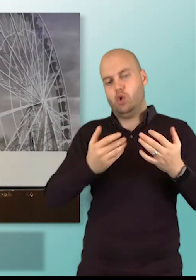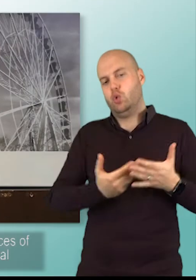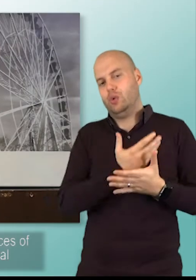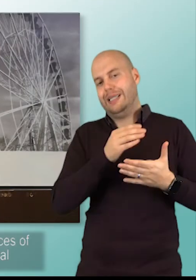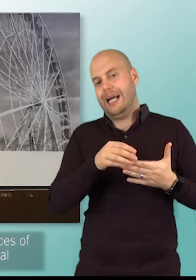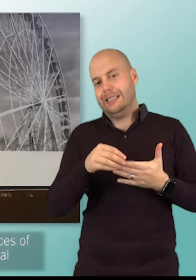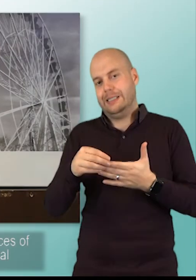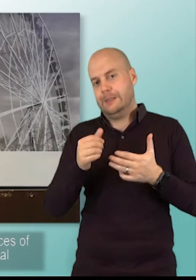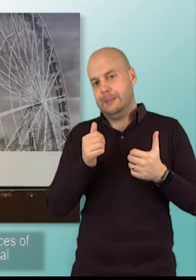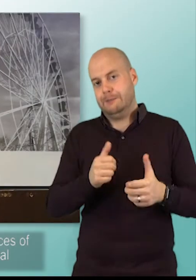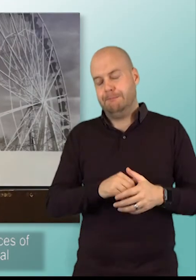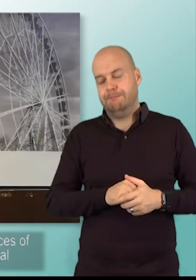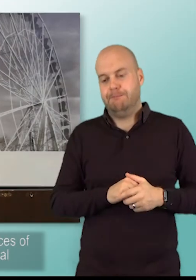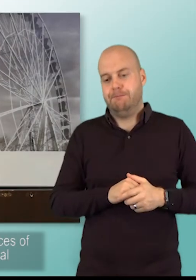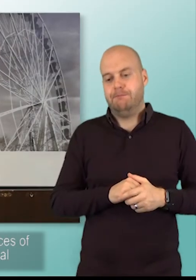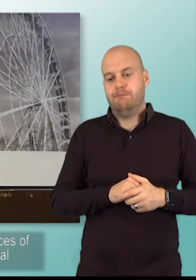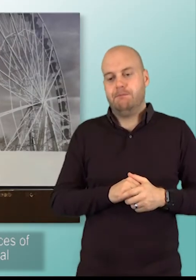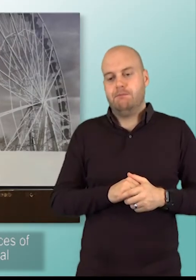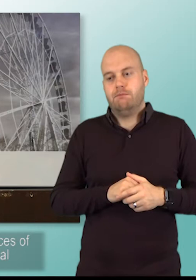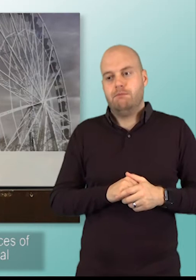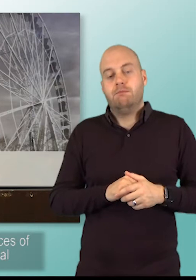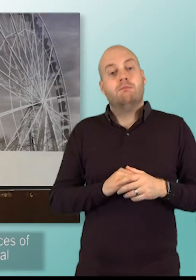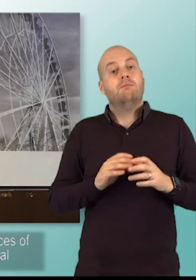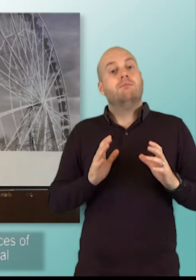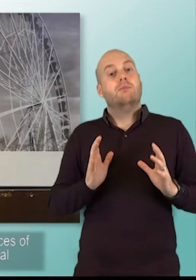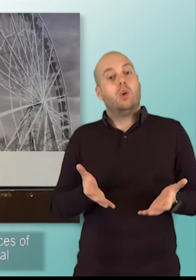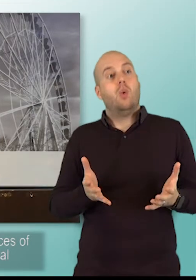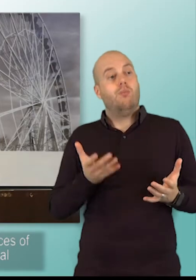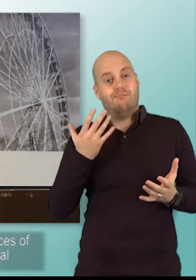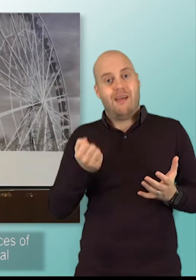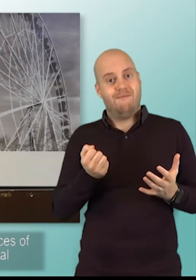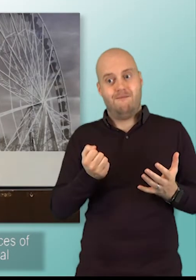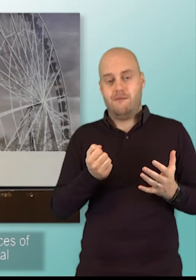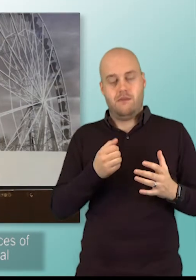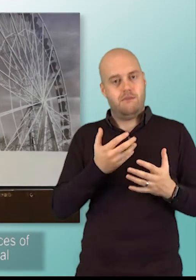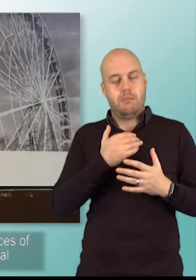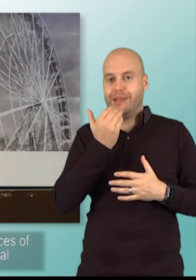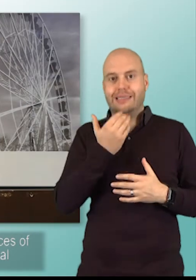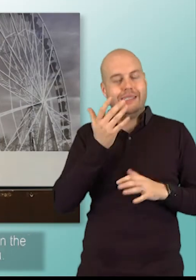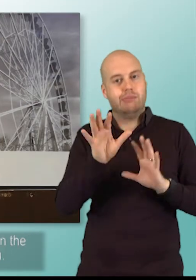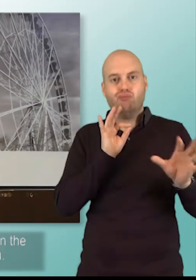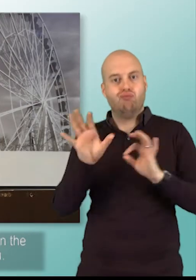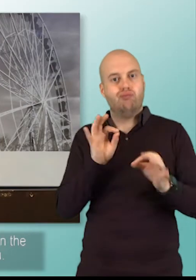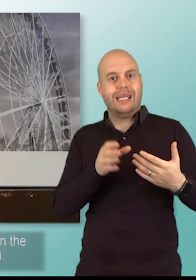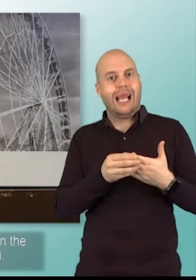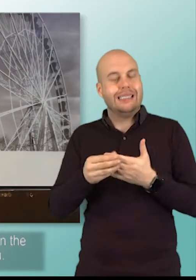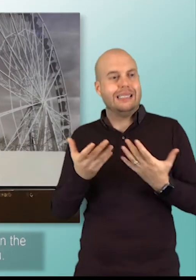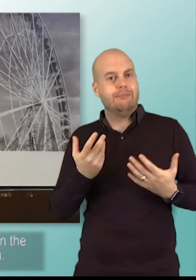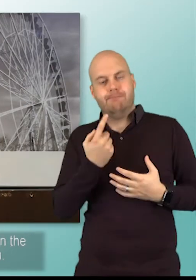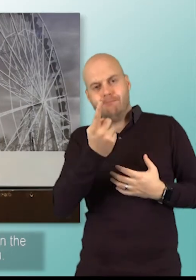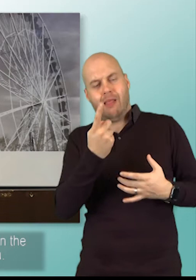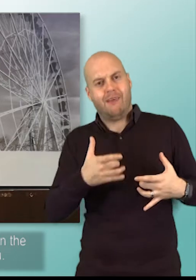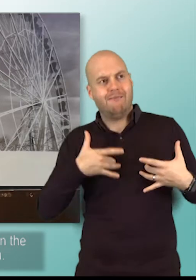So as I say, there's a whole range of specific pieces of guidance available. If there are particular technical issues that you're